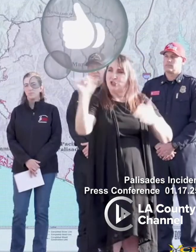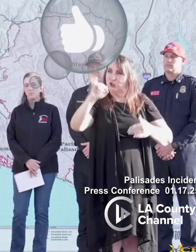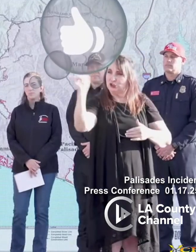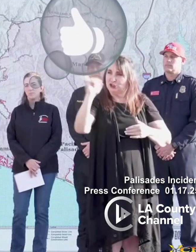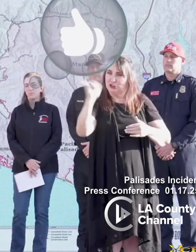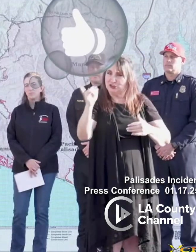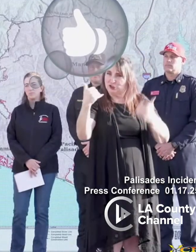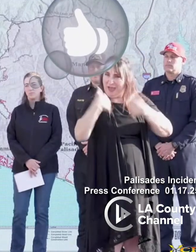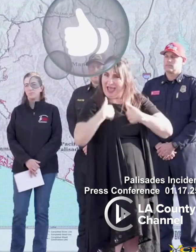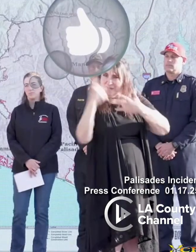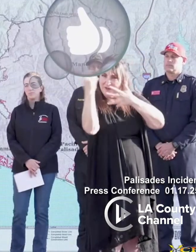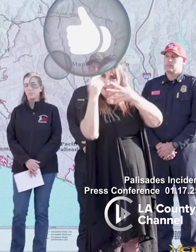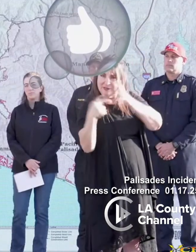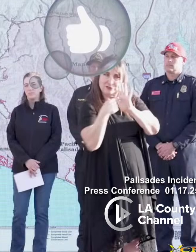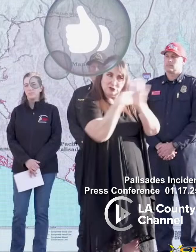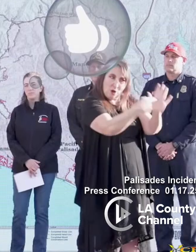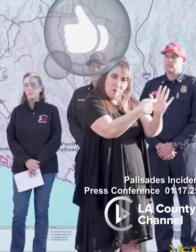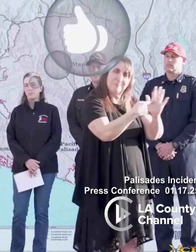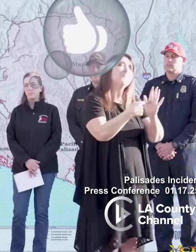You can then get up to